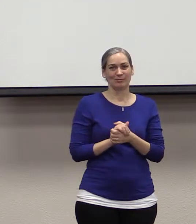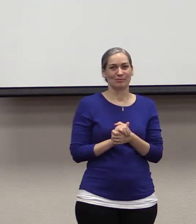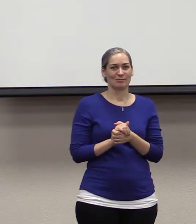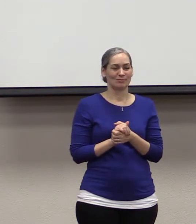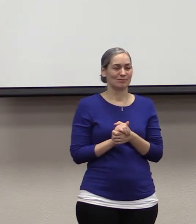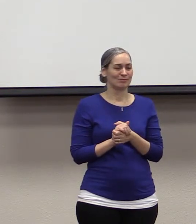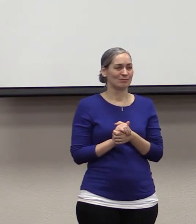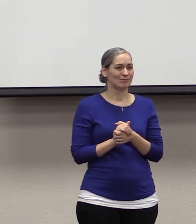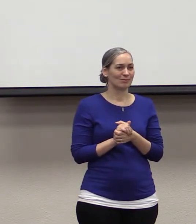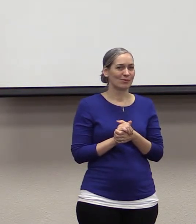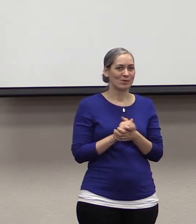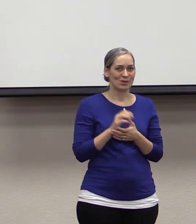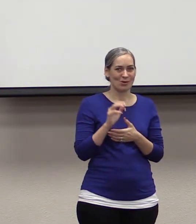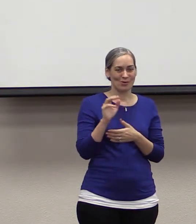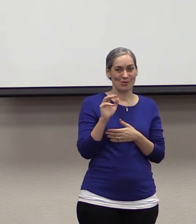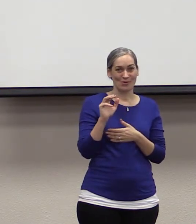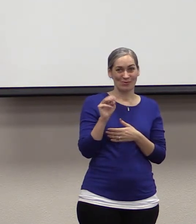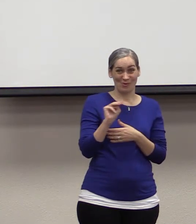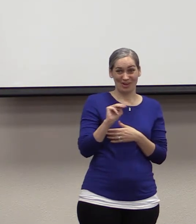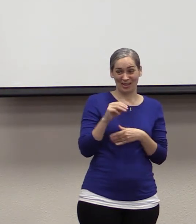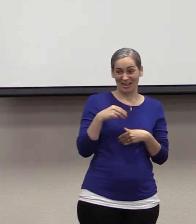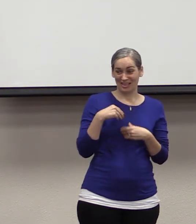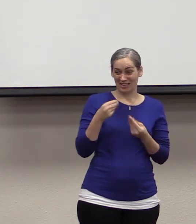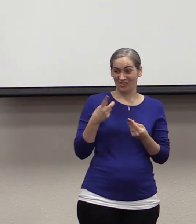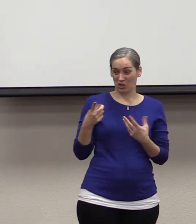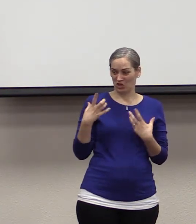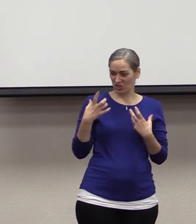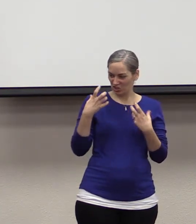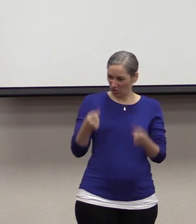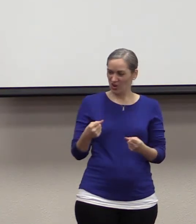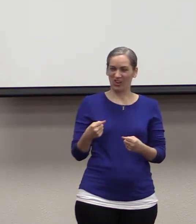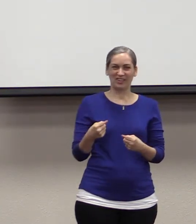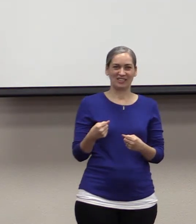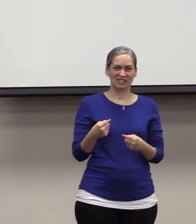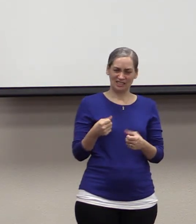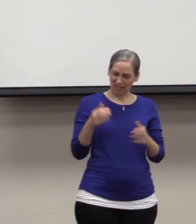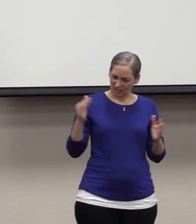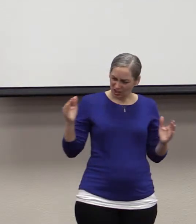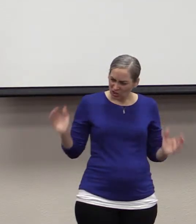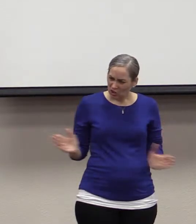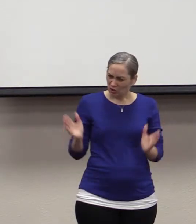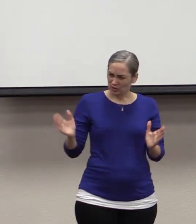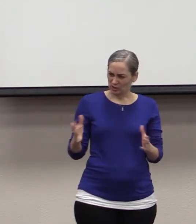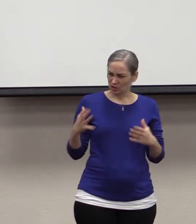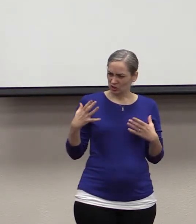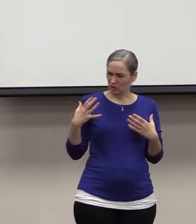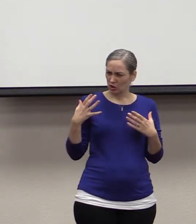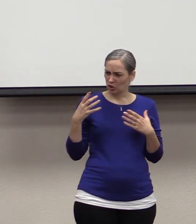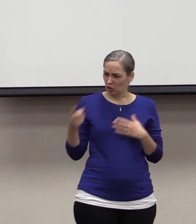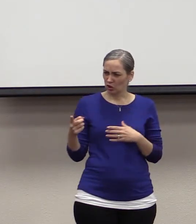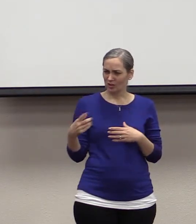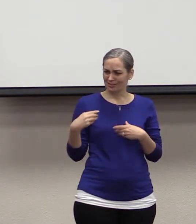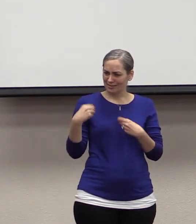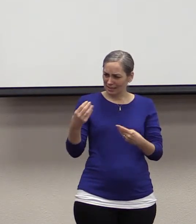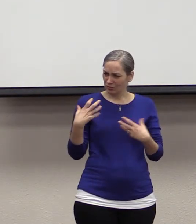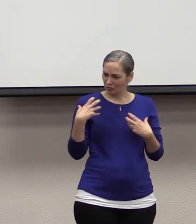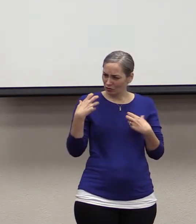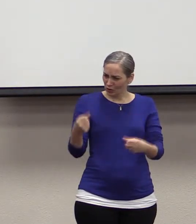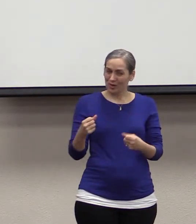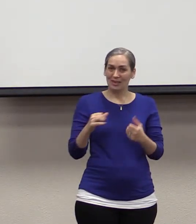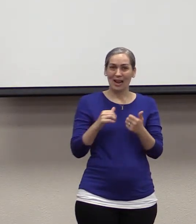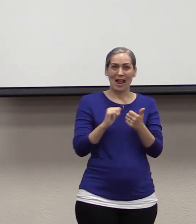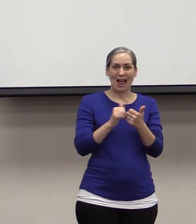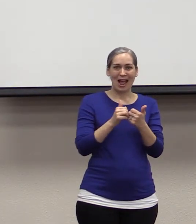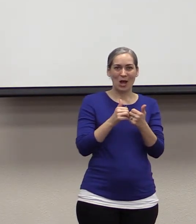He instills courage into Esther. He encourages her. He gives her courage. But how does he do it?